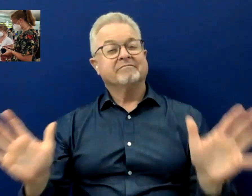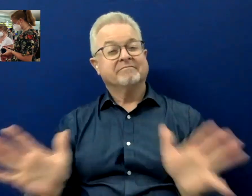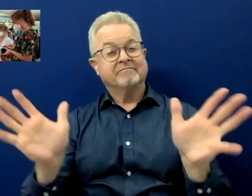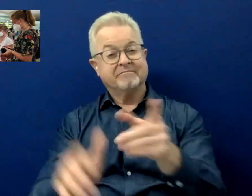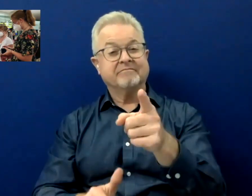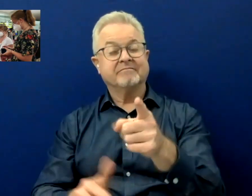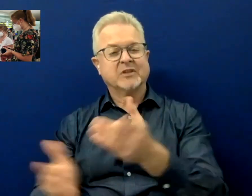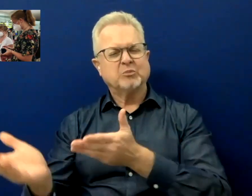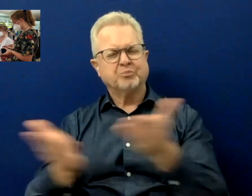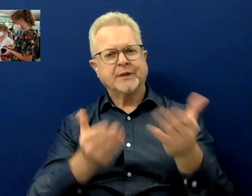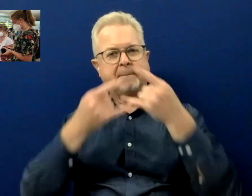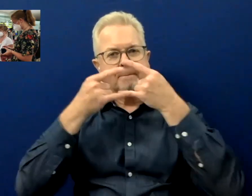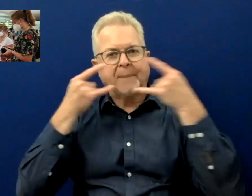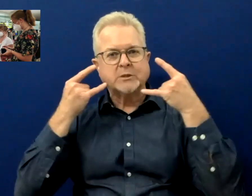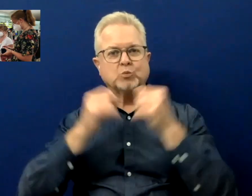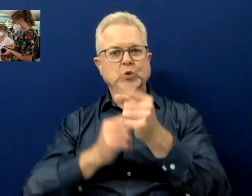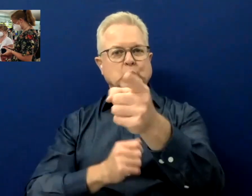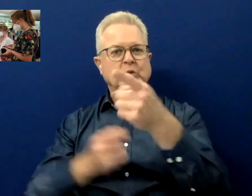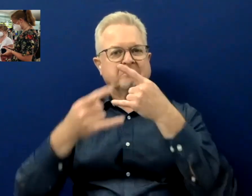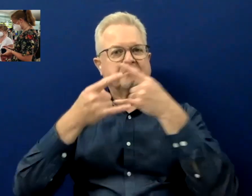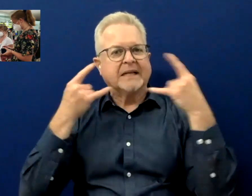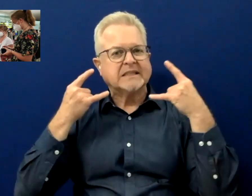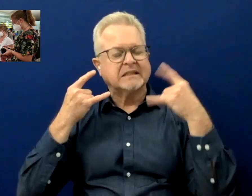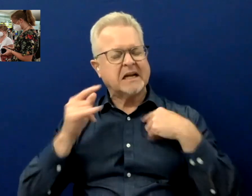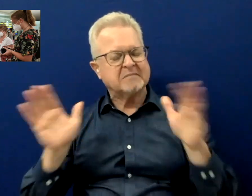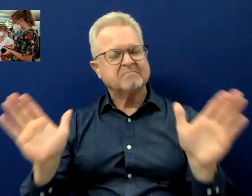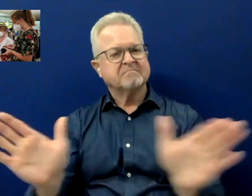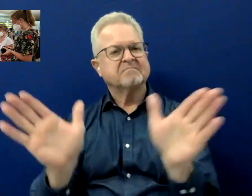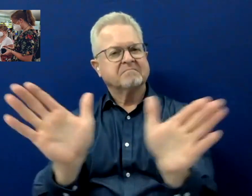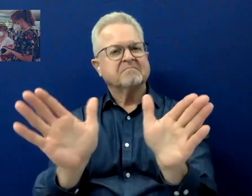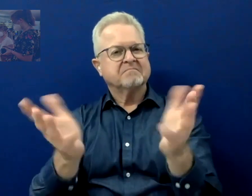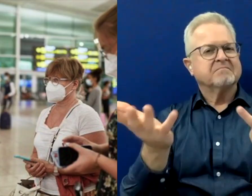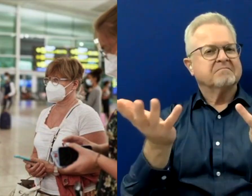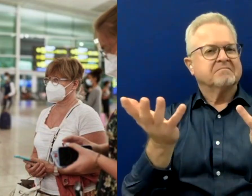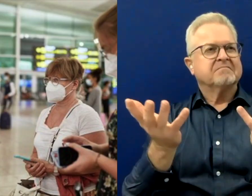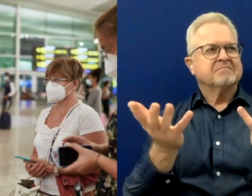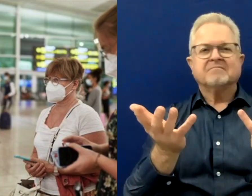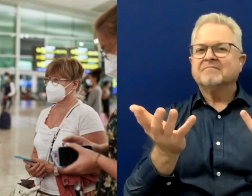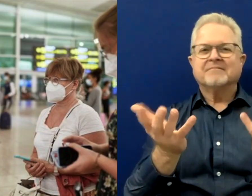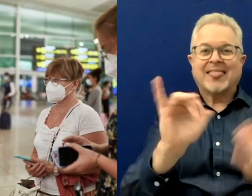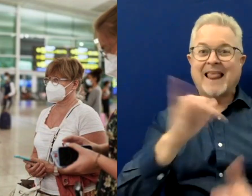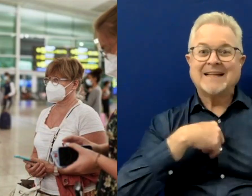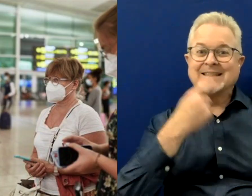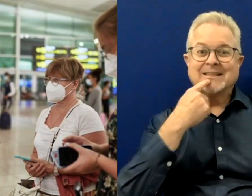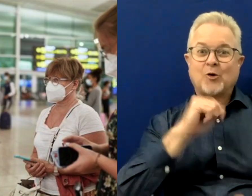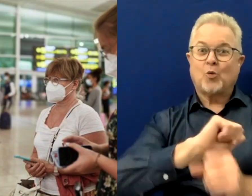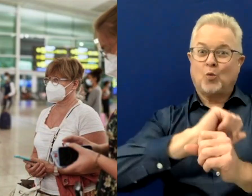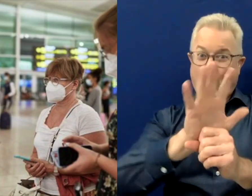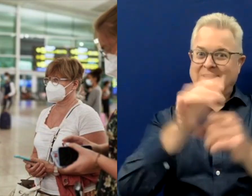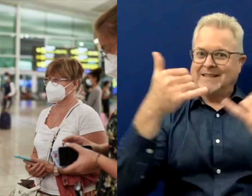The second thing I want to encourage you is that bring your mask with you. I really encourage you to do so. Like I